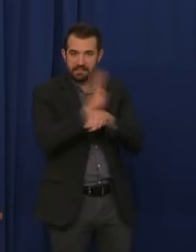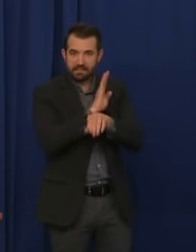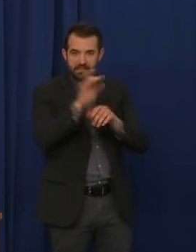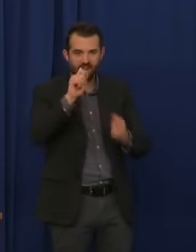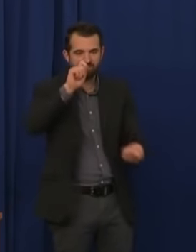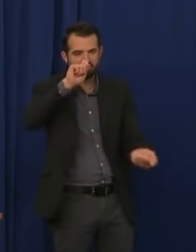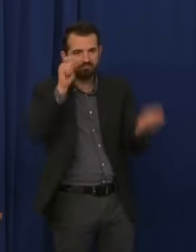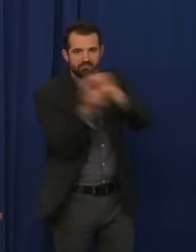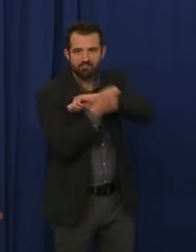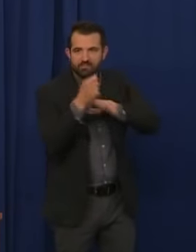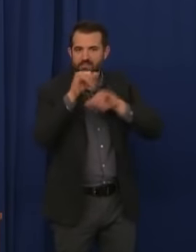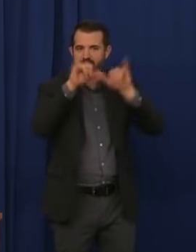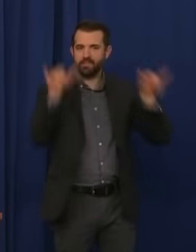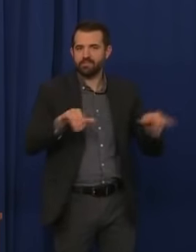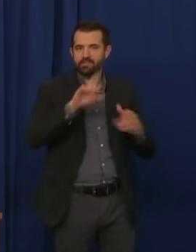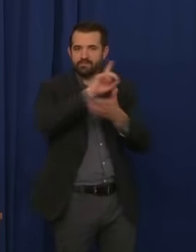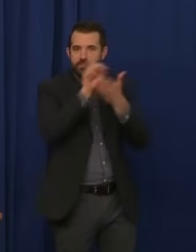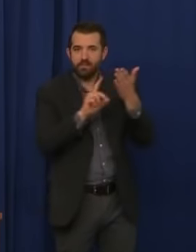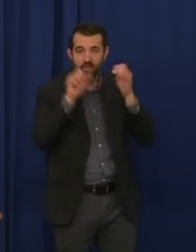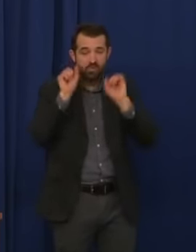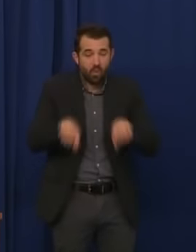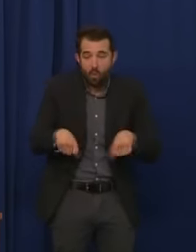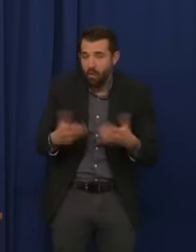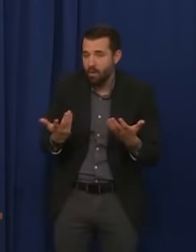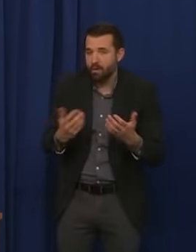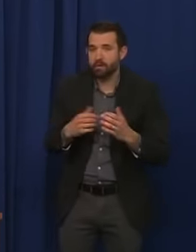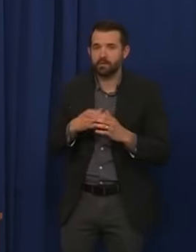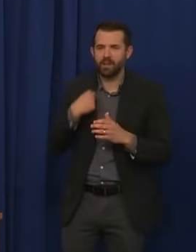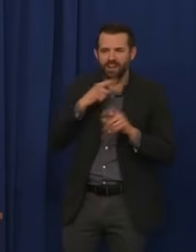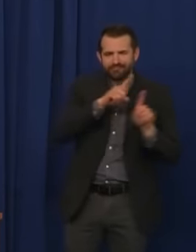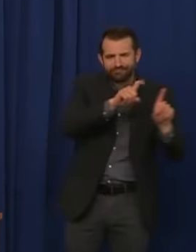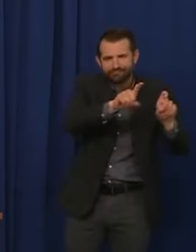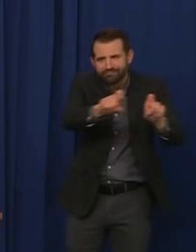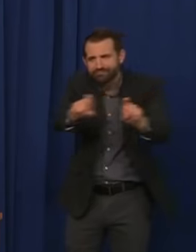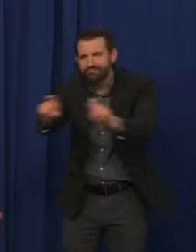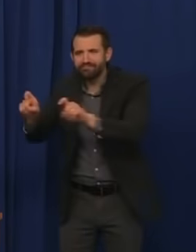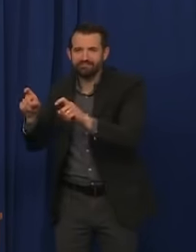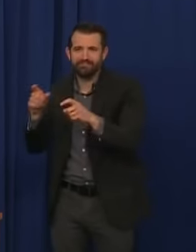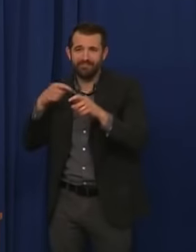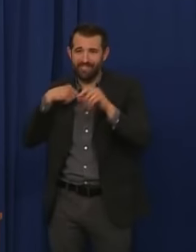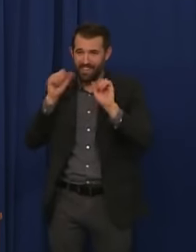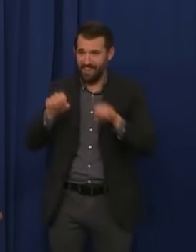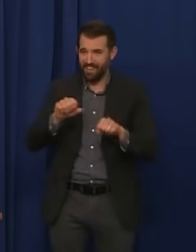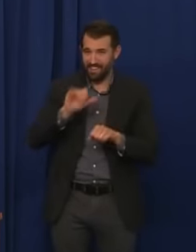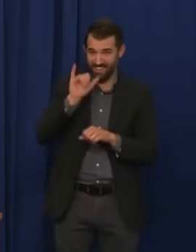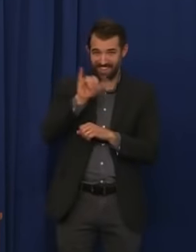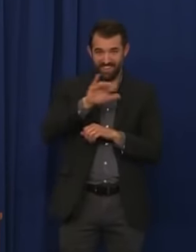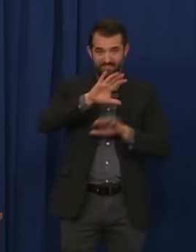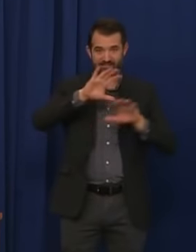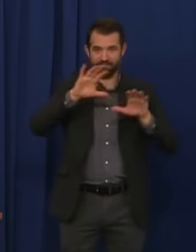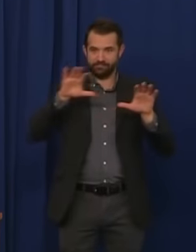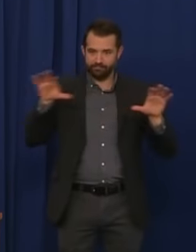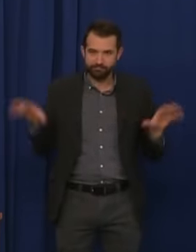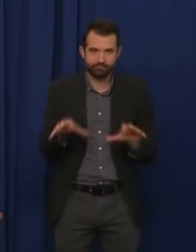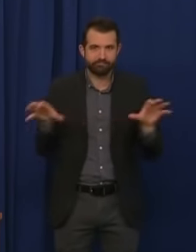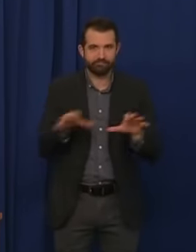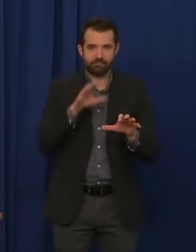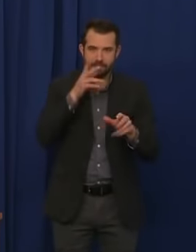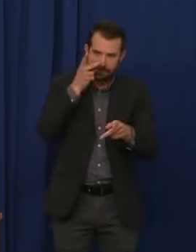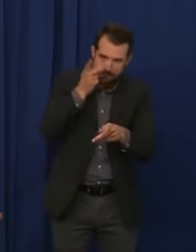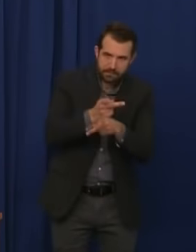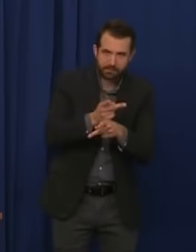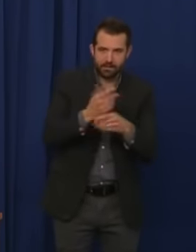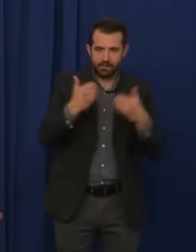process. But we are asking questions like, can the activity be conducted in a manner that keeps social